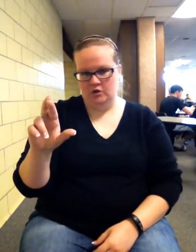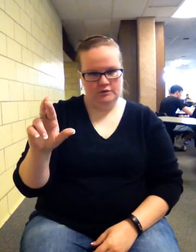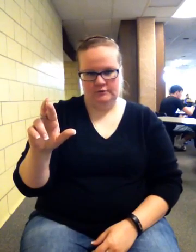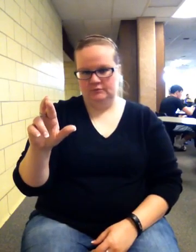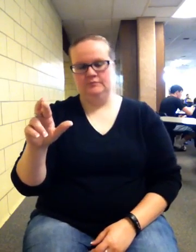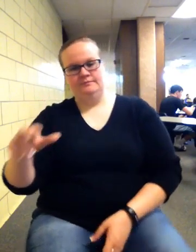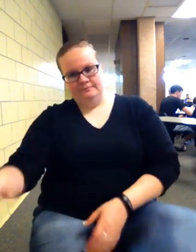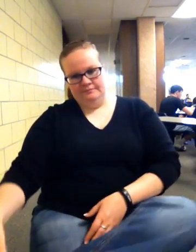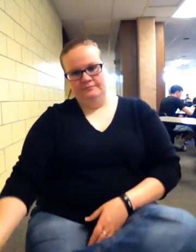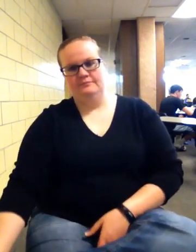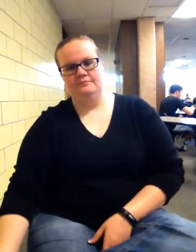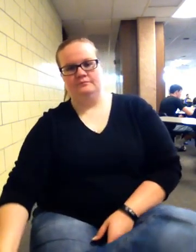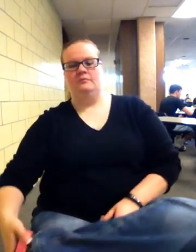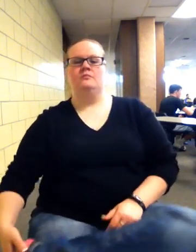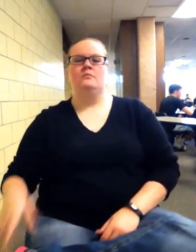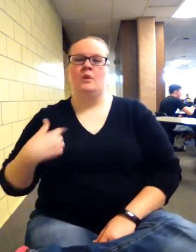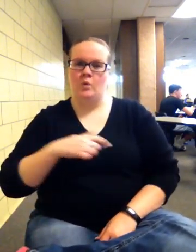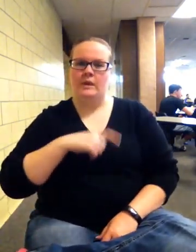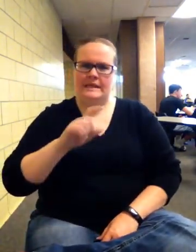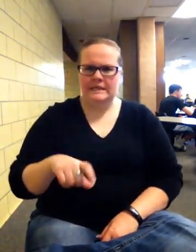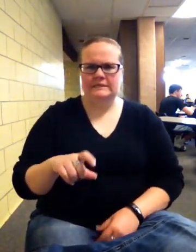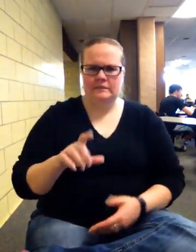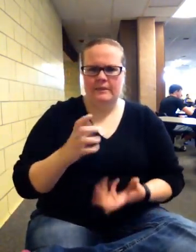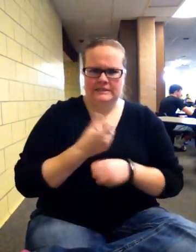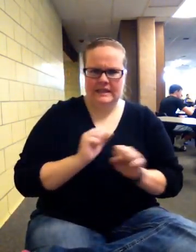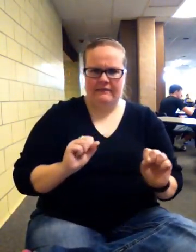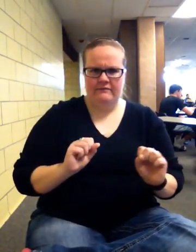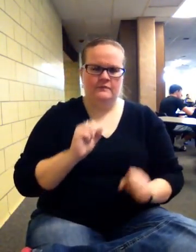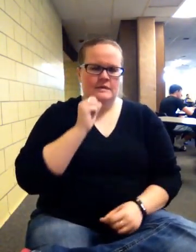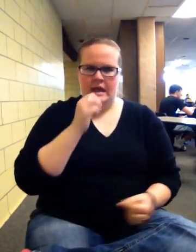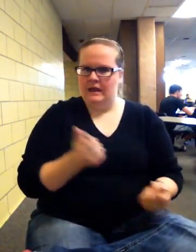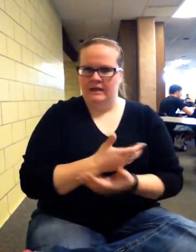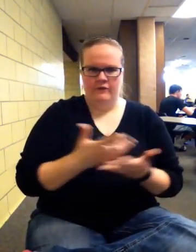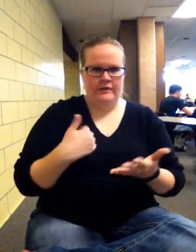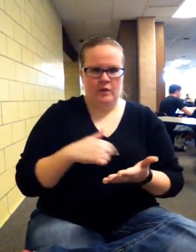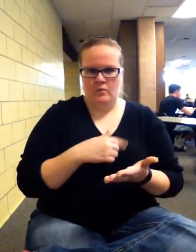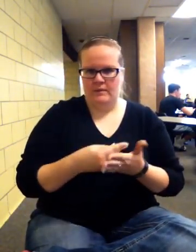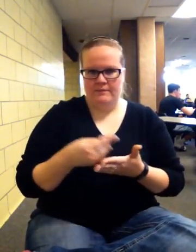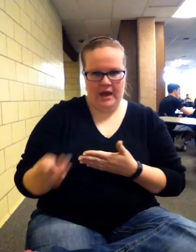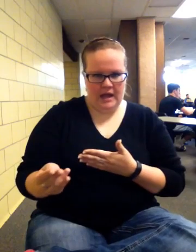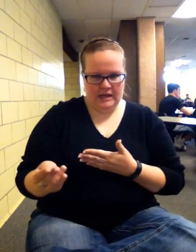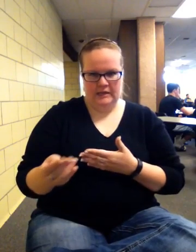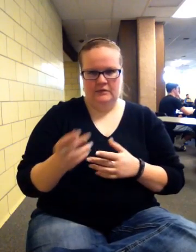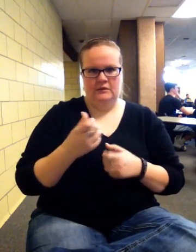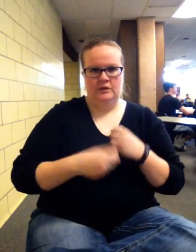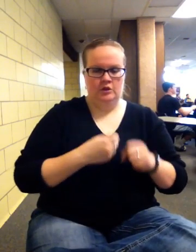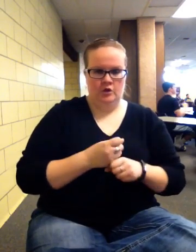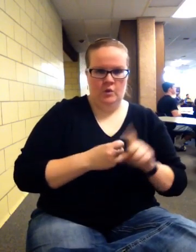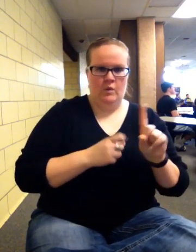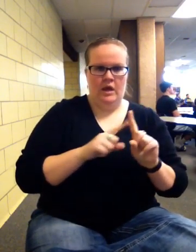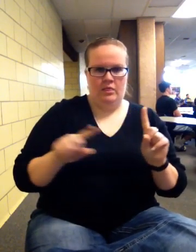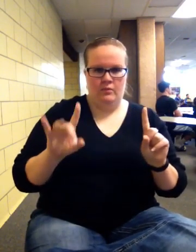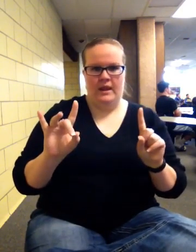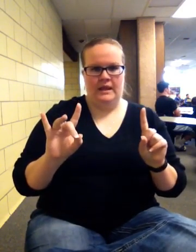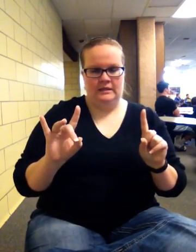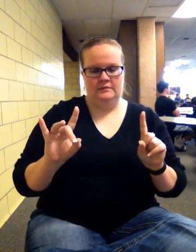conservative. We're going to say that not everything that we're going to buy, years one through eight, with this money, is going to